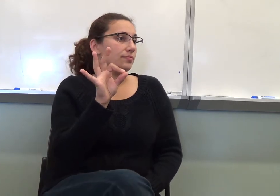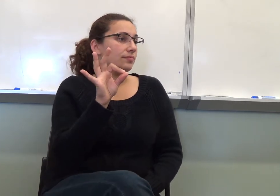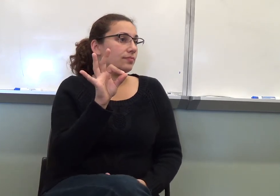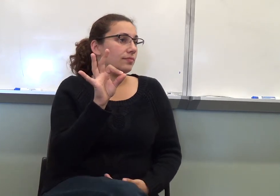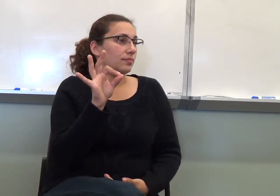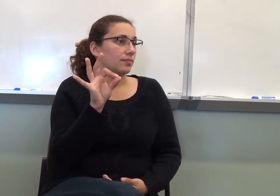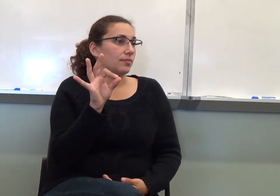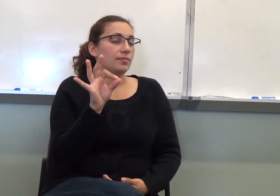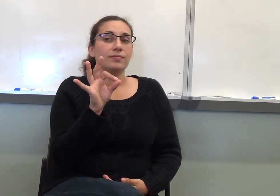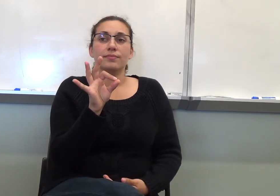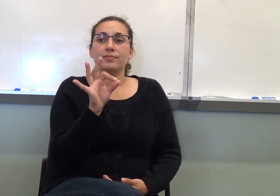I got this.